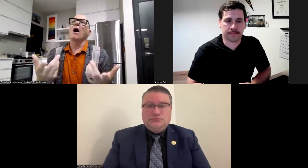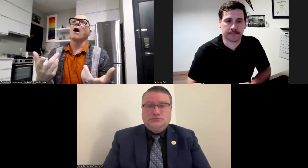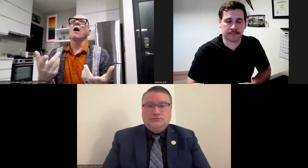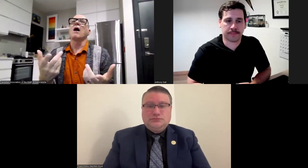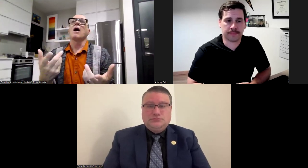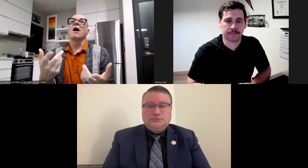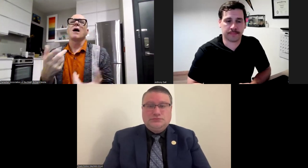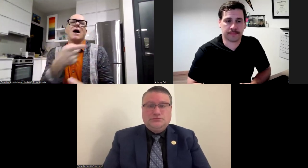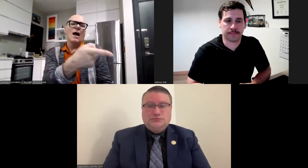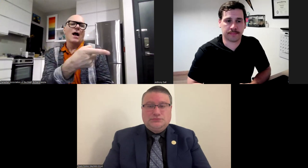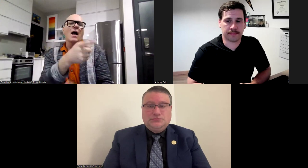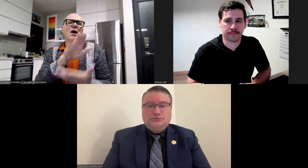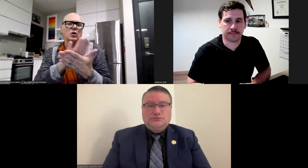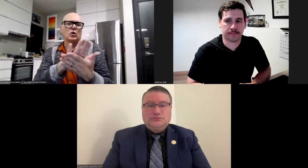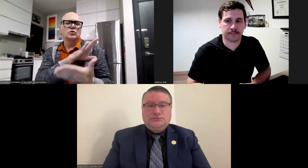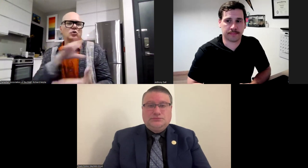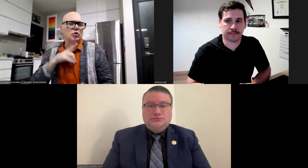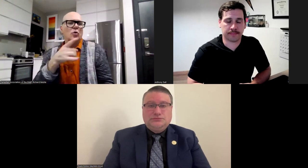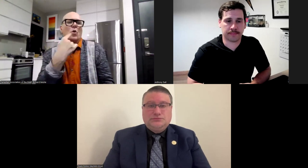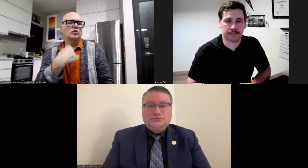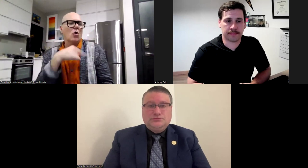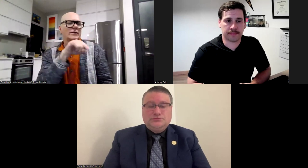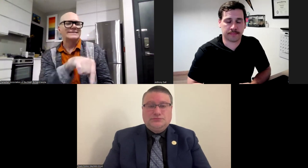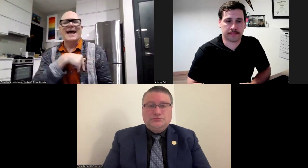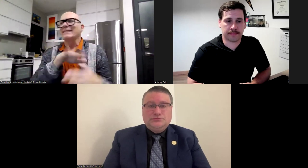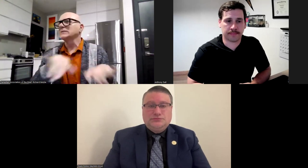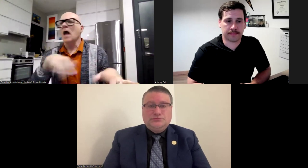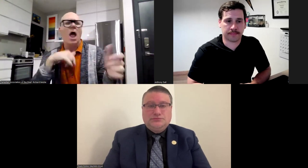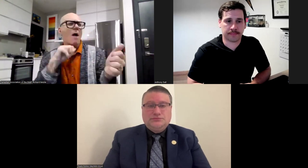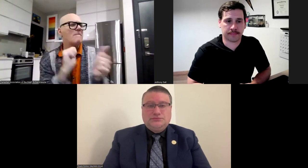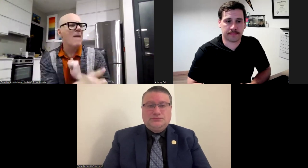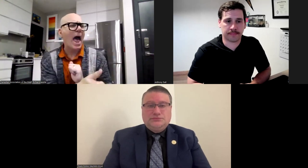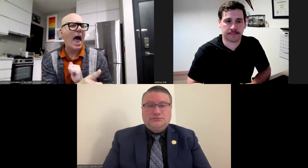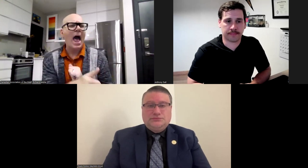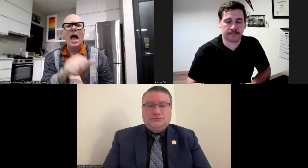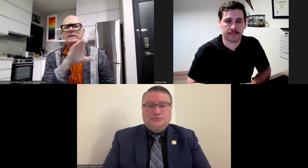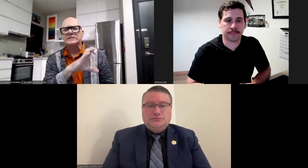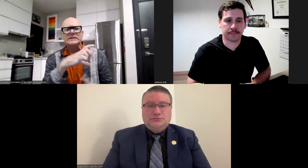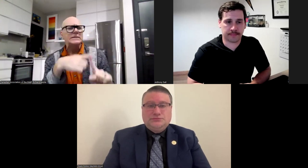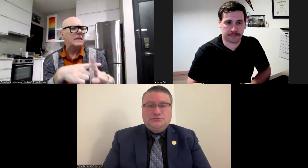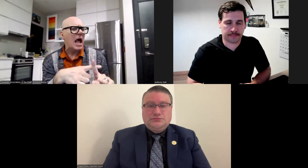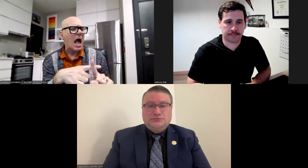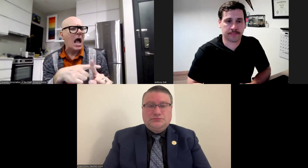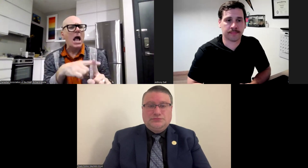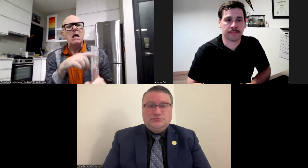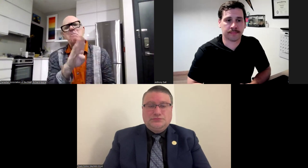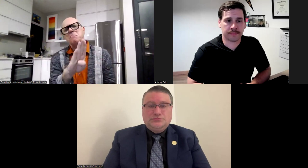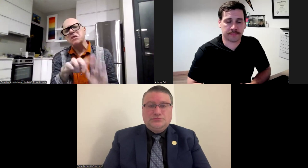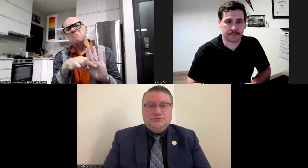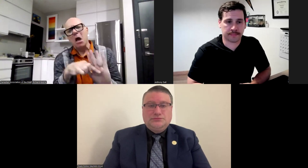for visual access for the child. And at that point, the school board said, this is incredible. This child